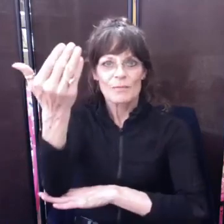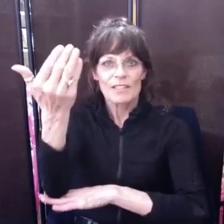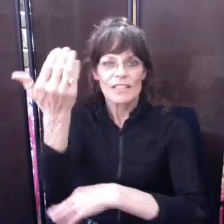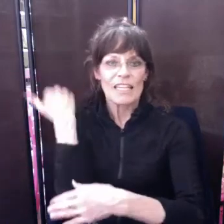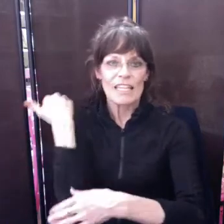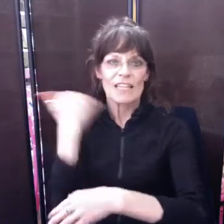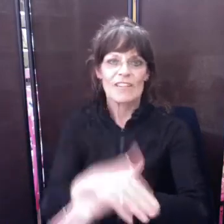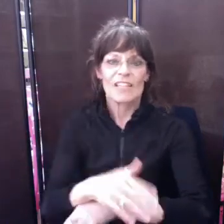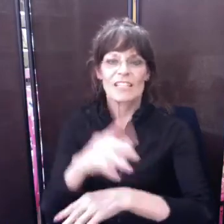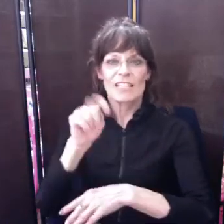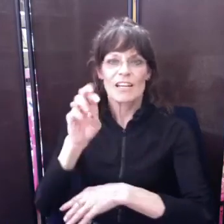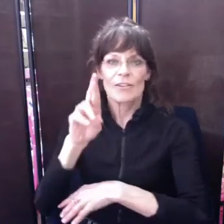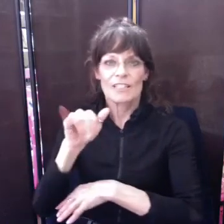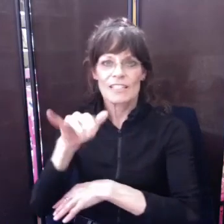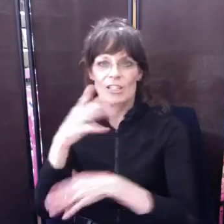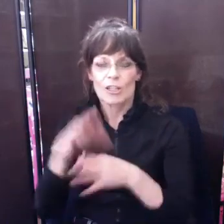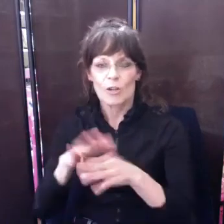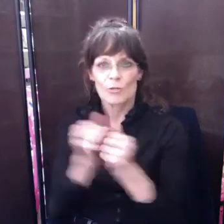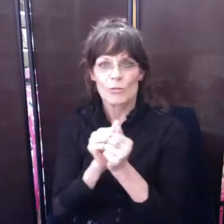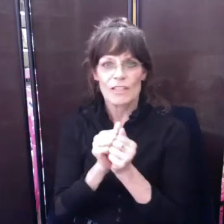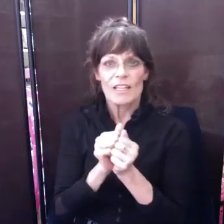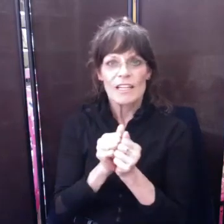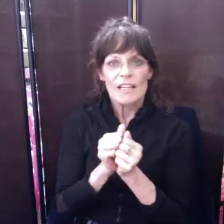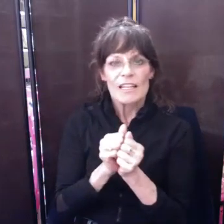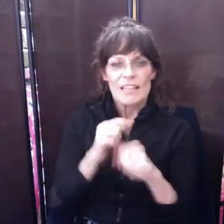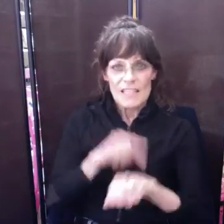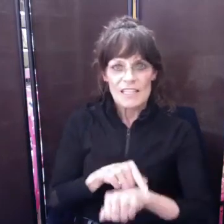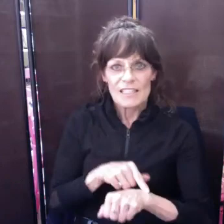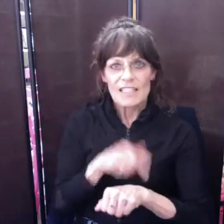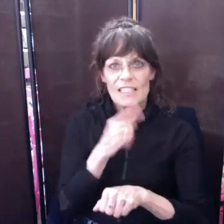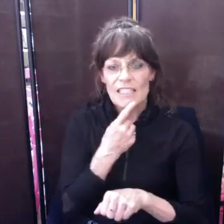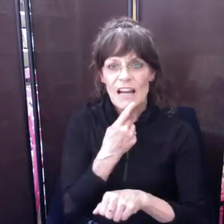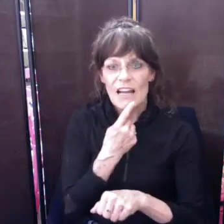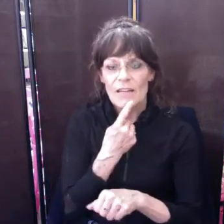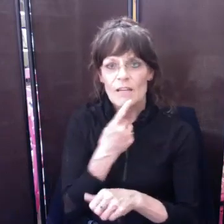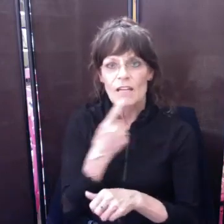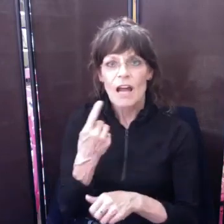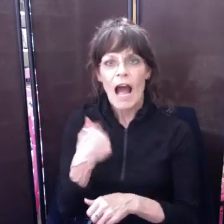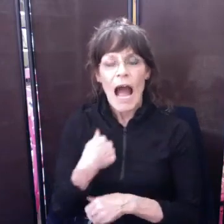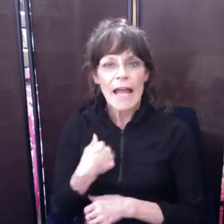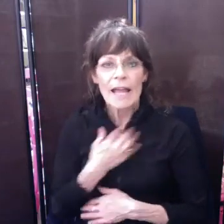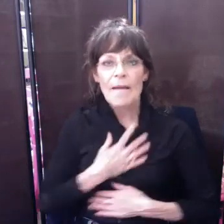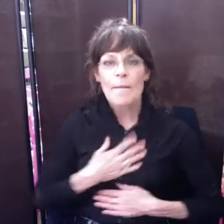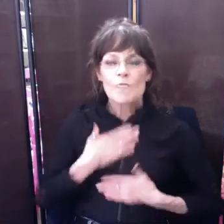with this, and I always give him credit. He said, not only am I grateful to still be